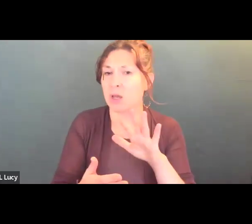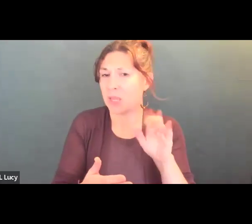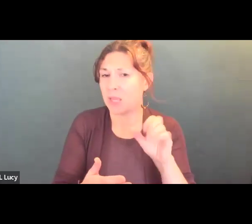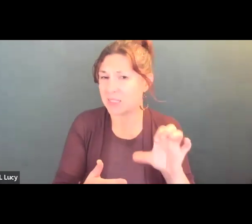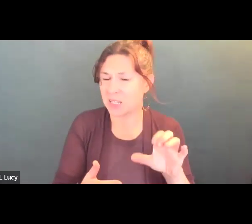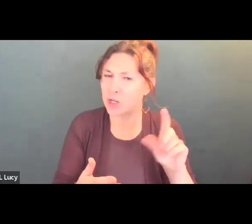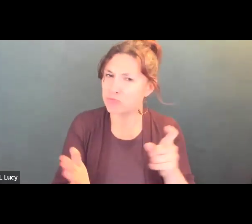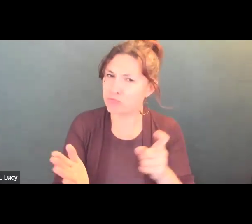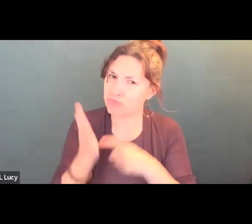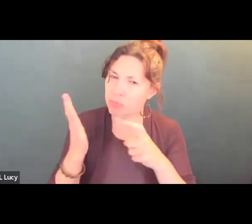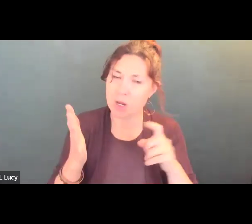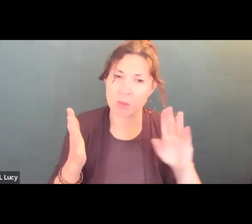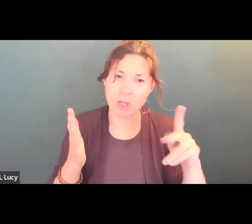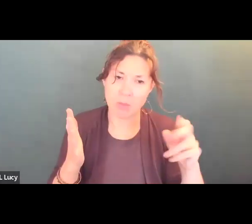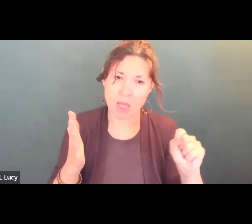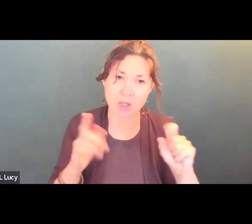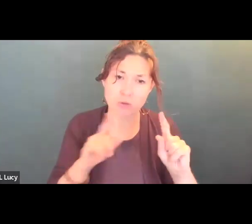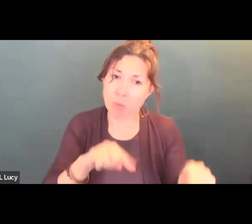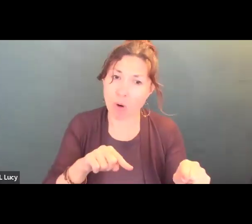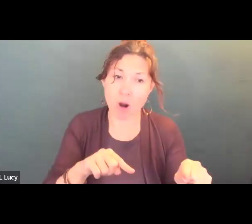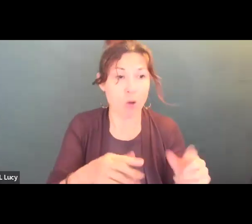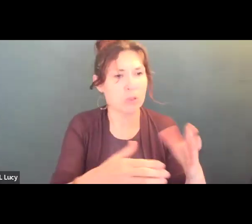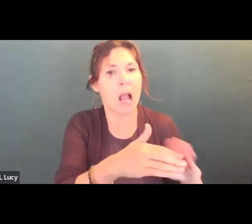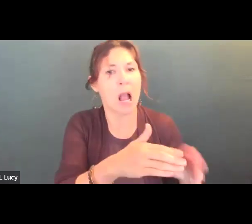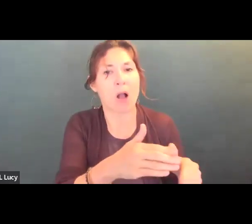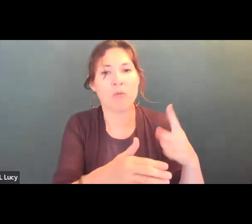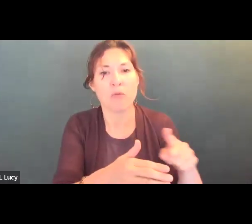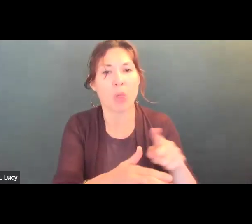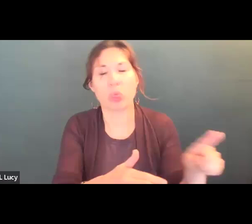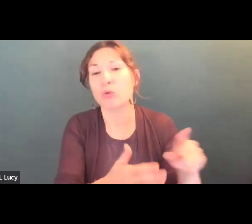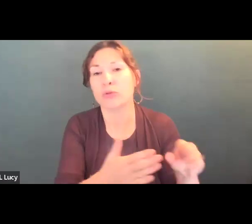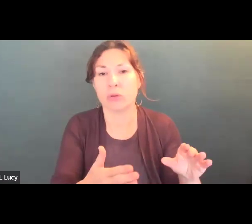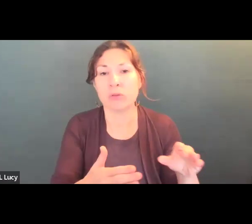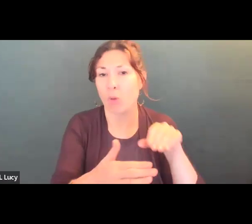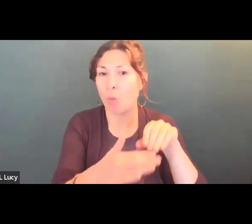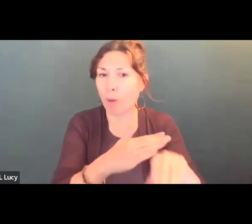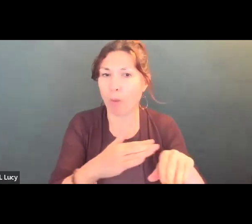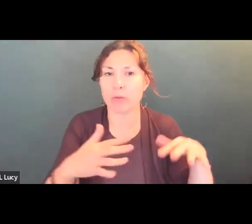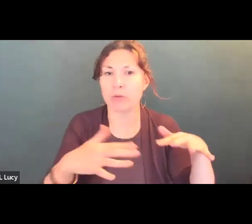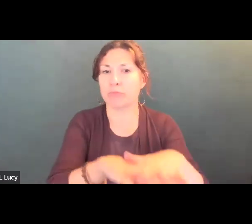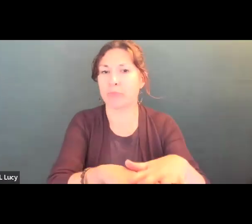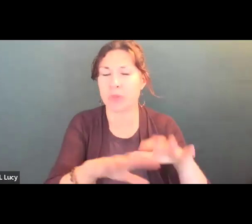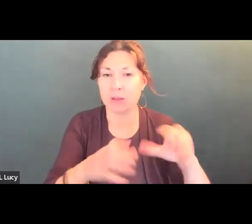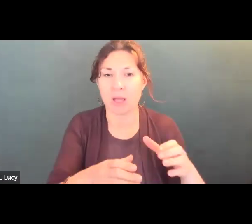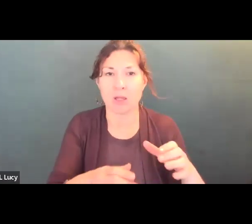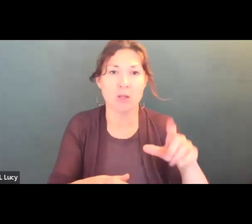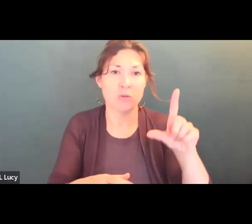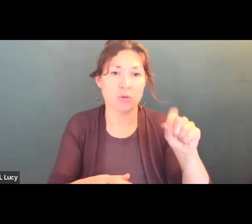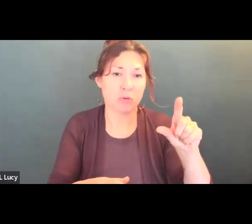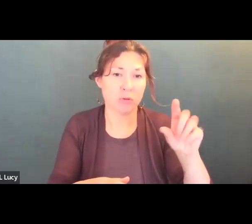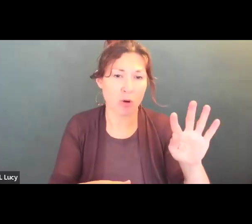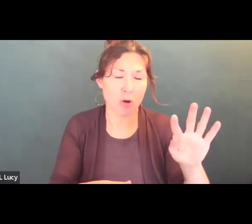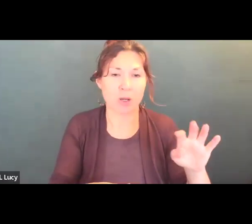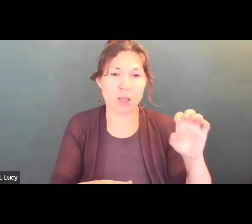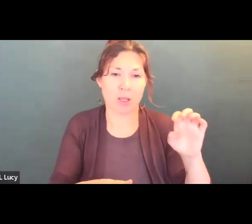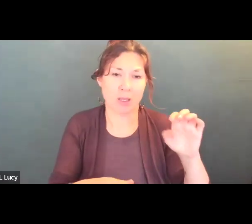district report on the outcomes of these students on the 2024 English language access tests and